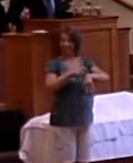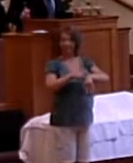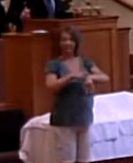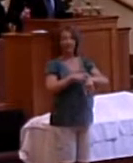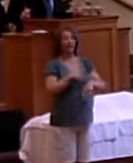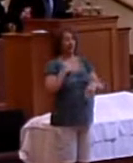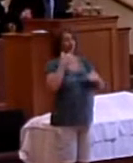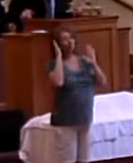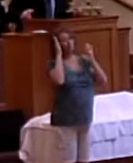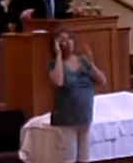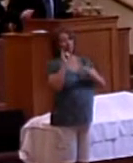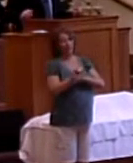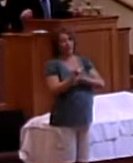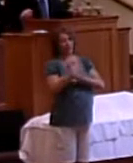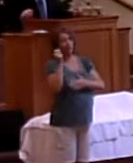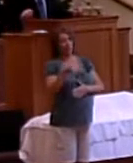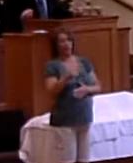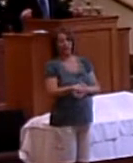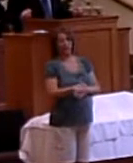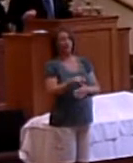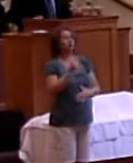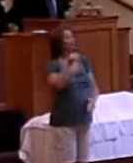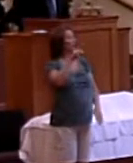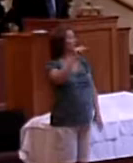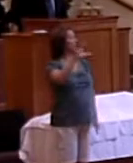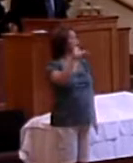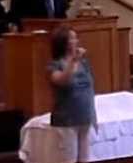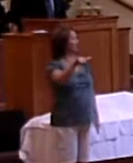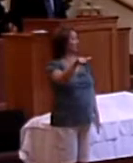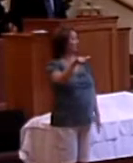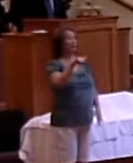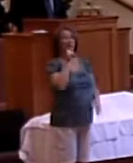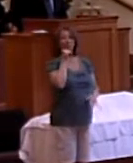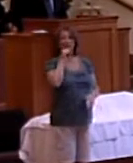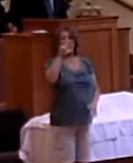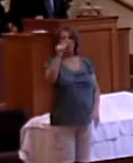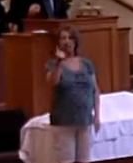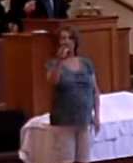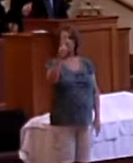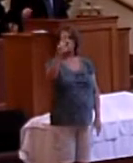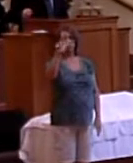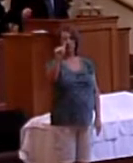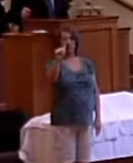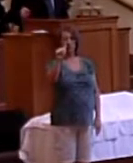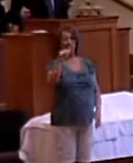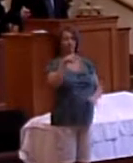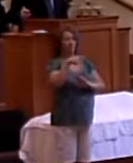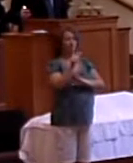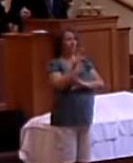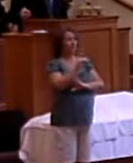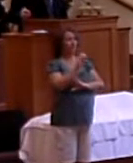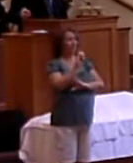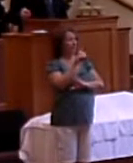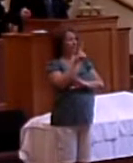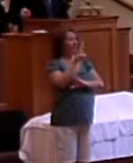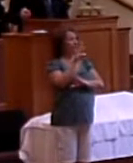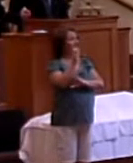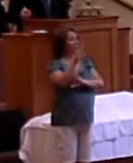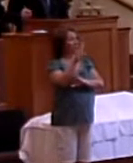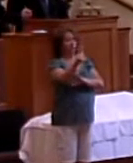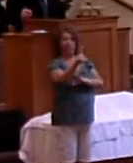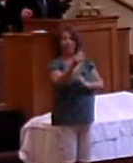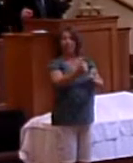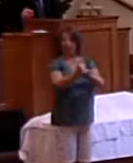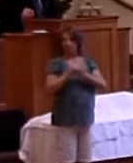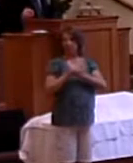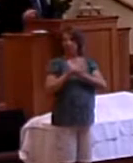unnoticed. Tracy and Miss Laura and Miss Pam Edwards, all of them helped me so much